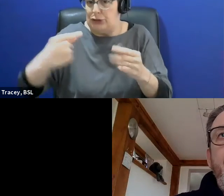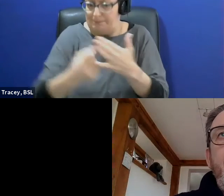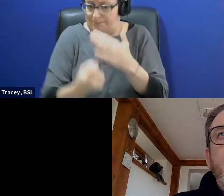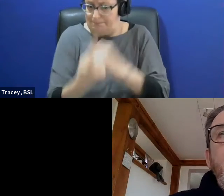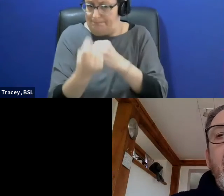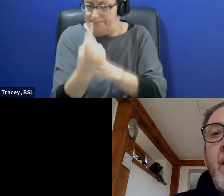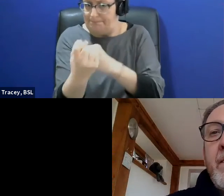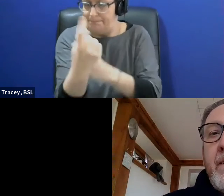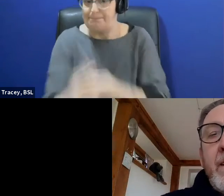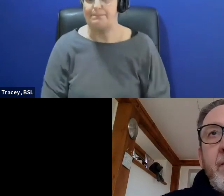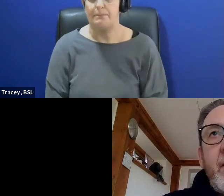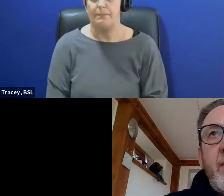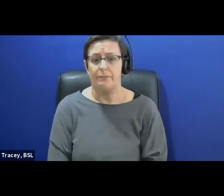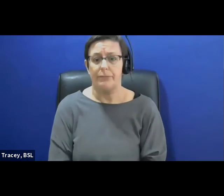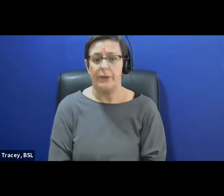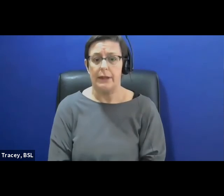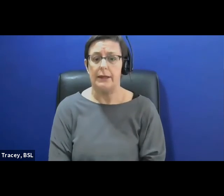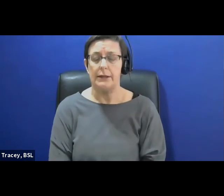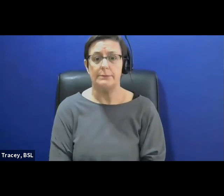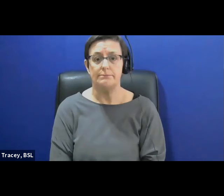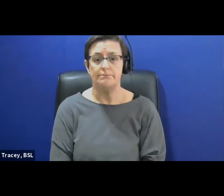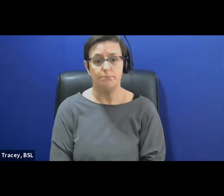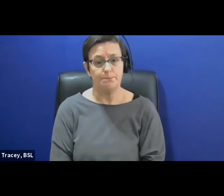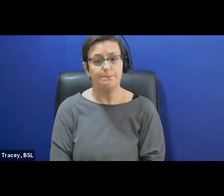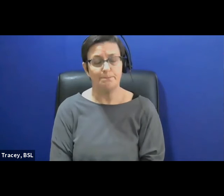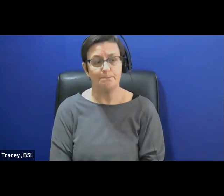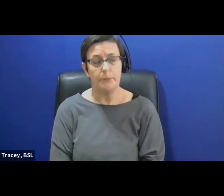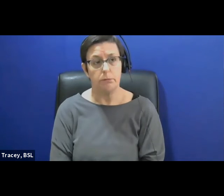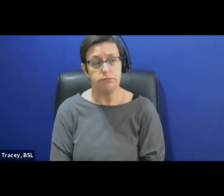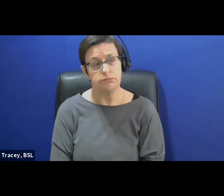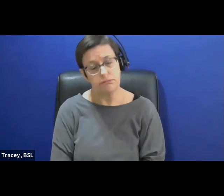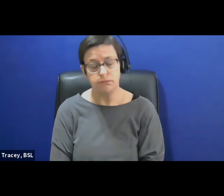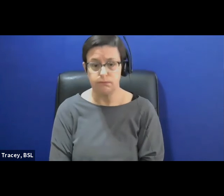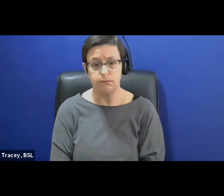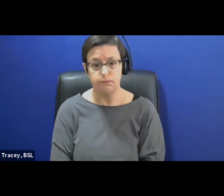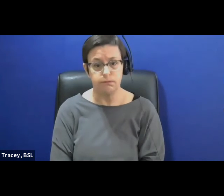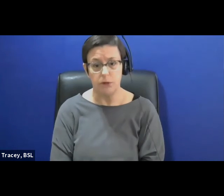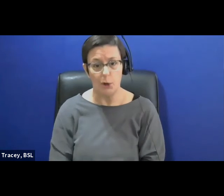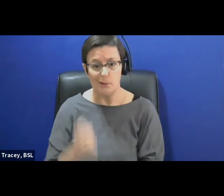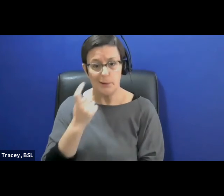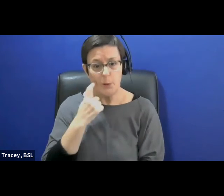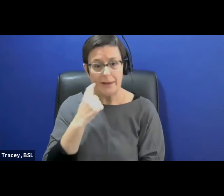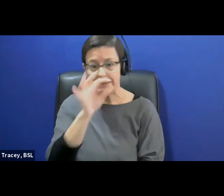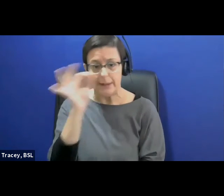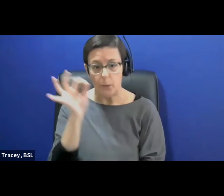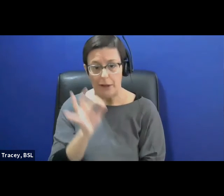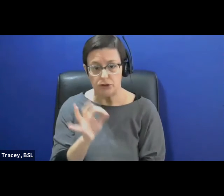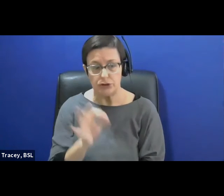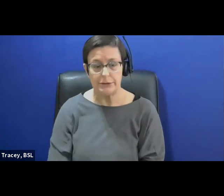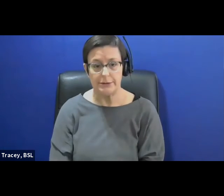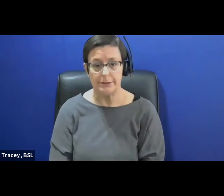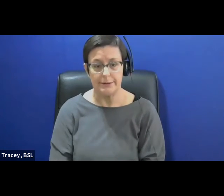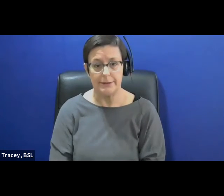implemented. Yeah, it's a difficult question. I think a huge part of it